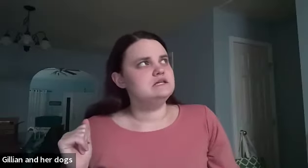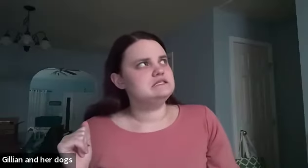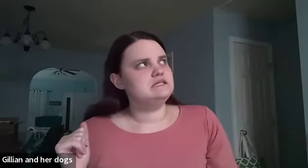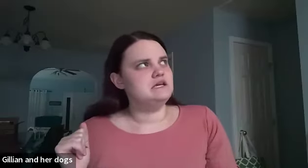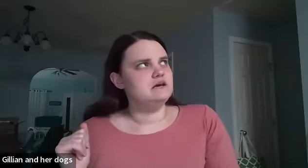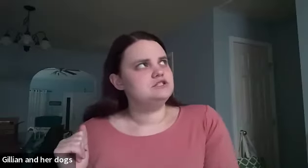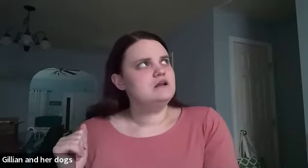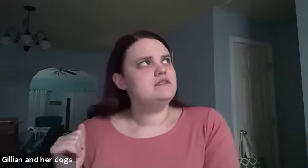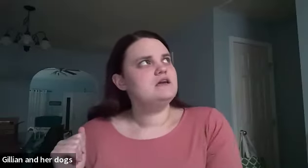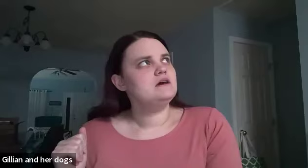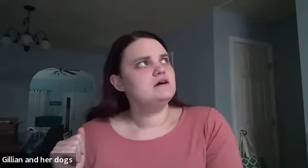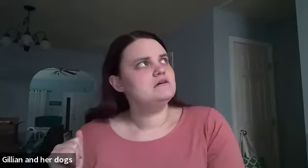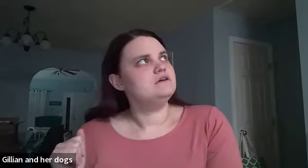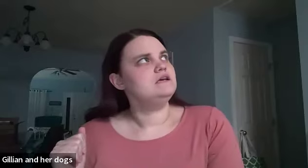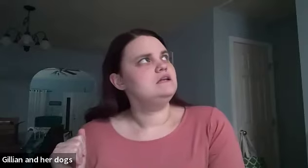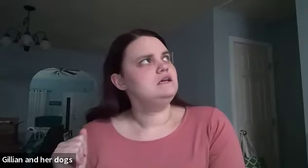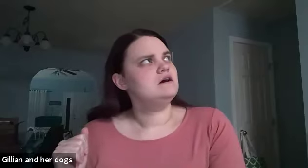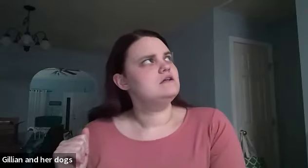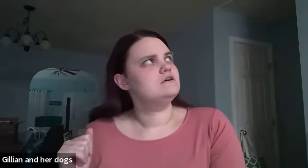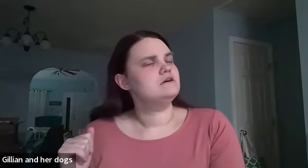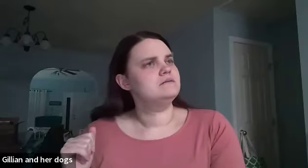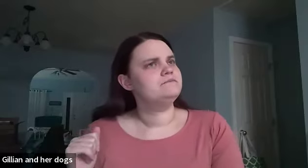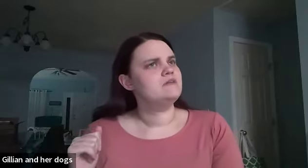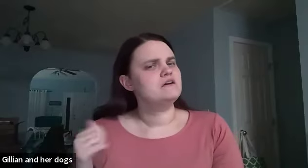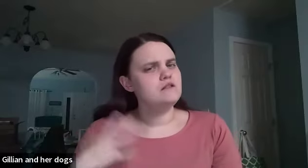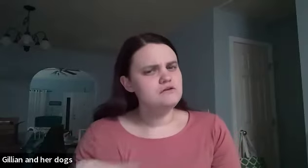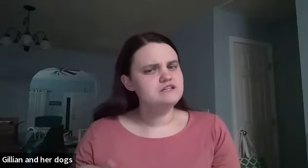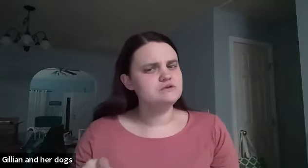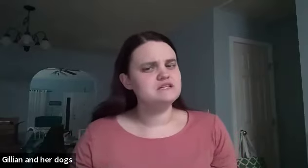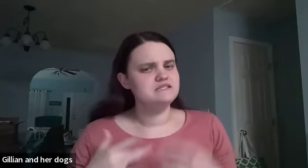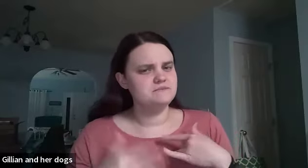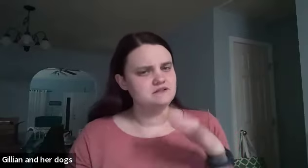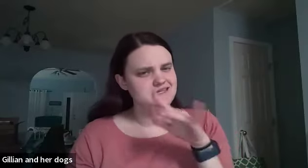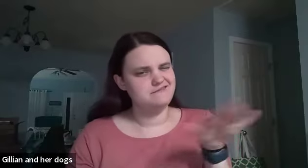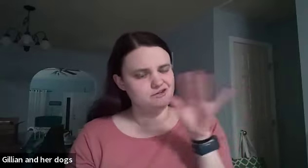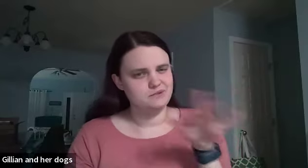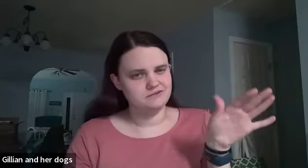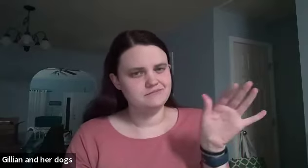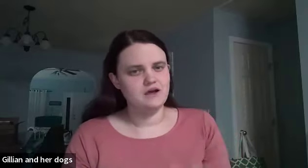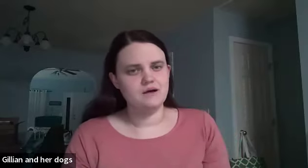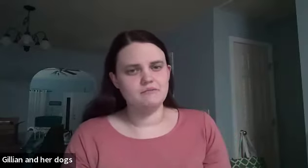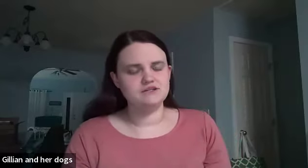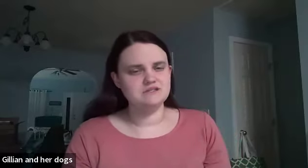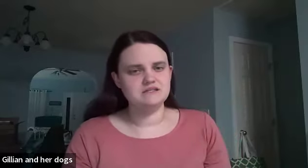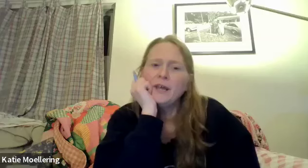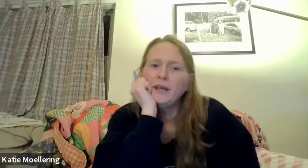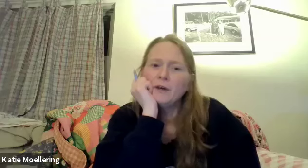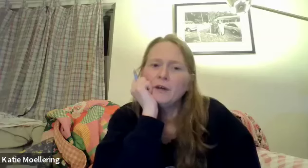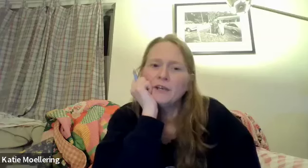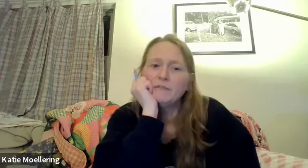Let's see. I was trying to think of any other clothing stores. I typically see fingerspell. What if I you're don't see. saying a